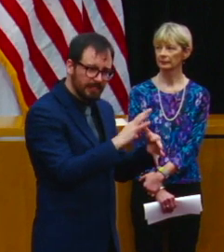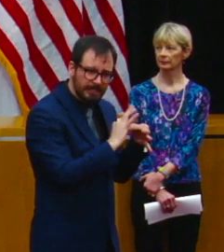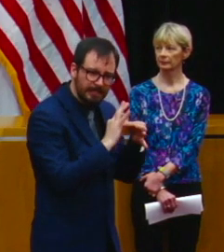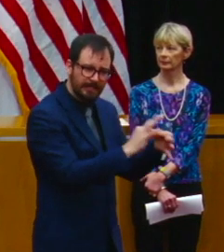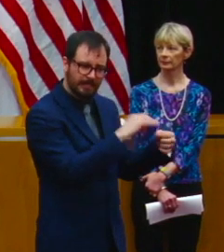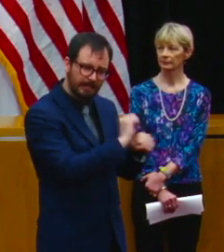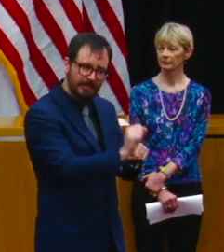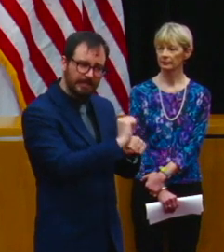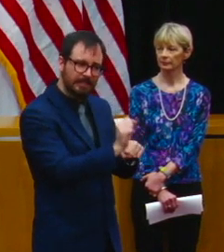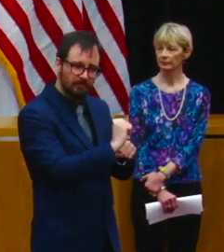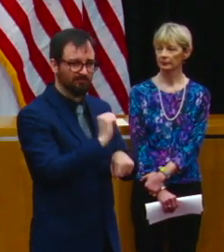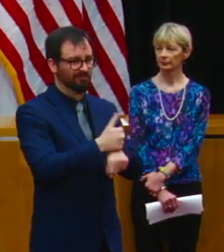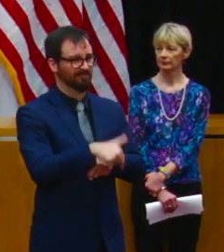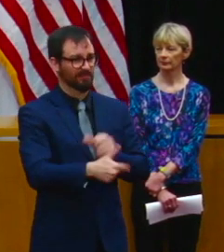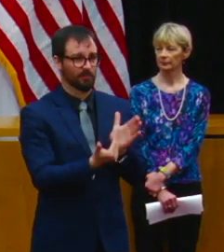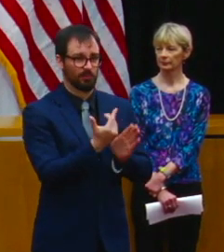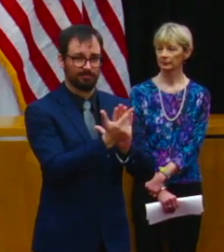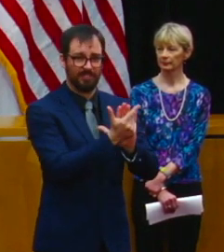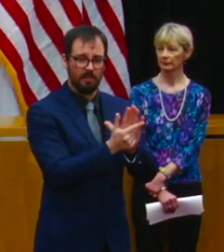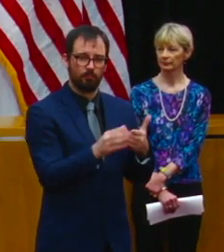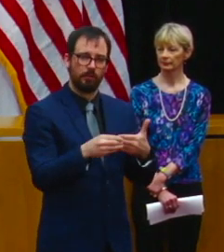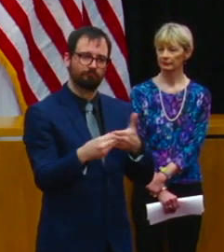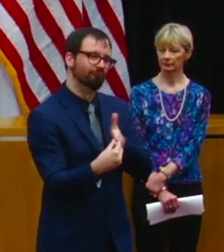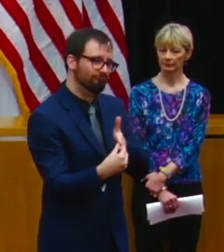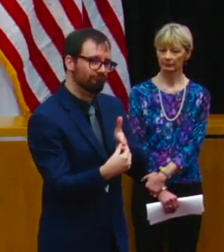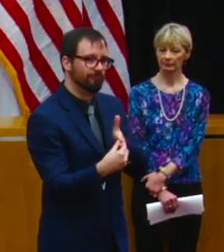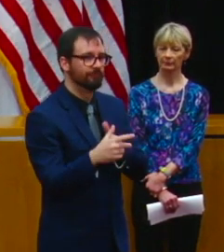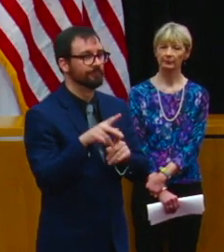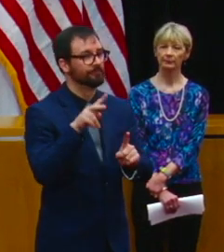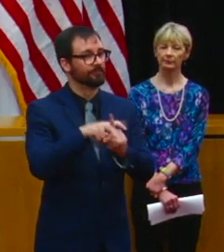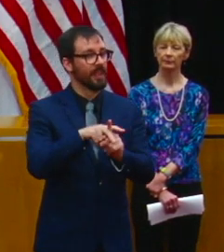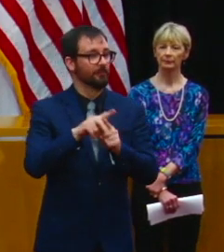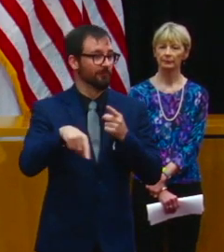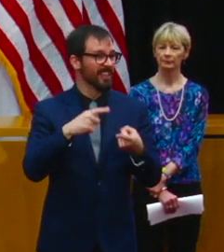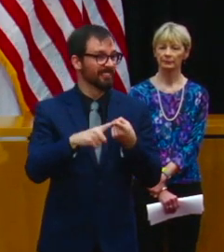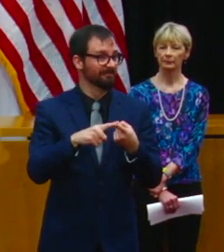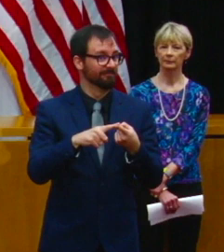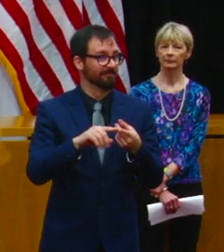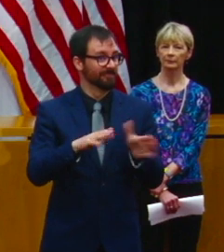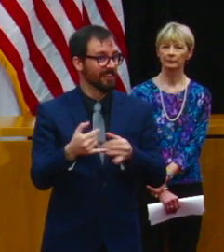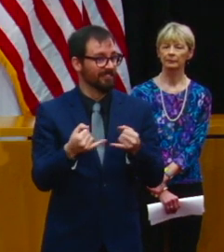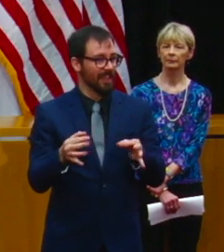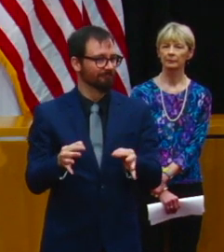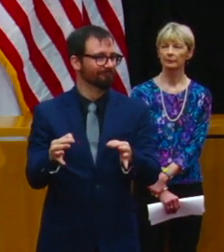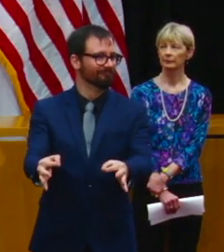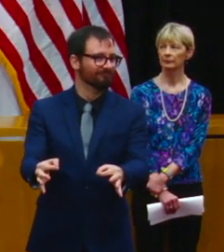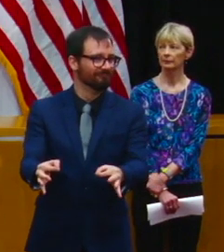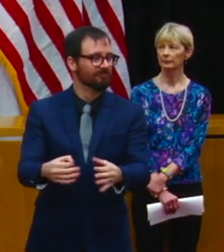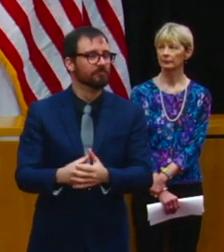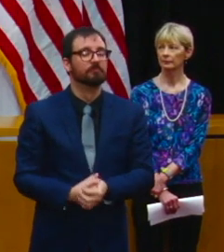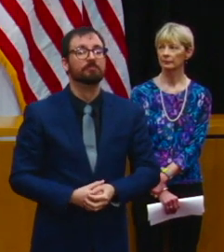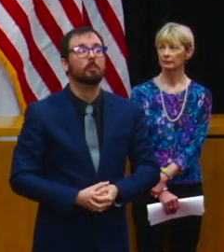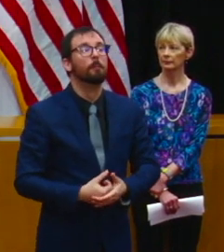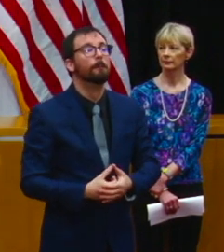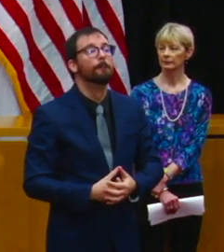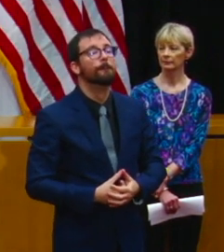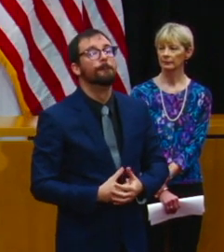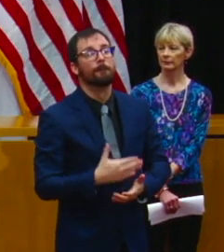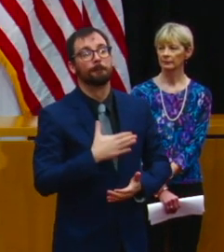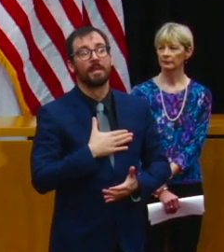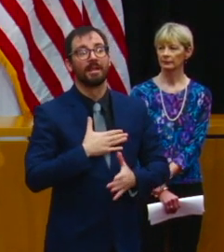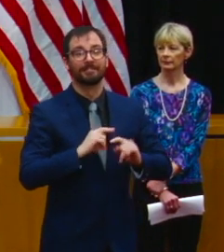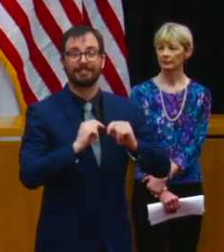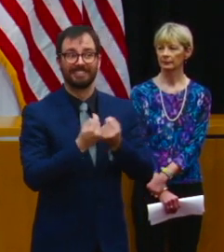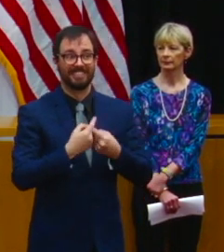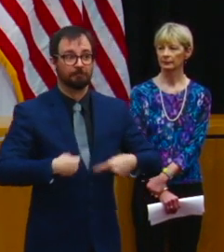Once again, on behalf of Lieutenant Governor Karen Polito and myself and our entire administration, I want to thank those of you who are staying at home in order to